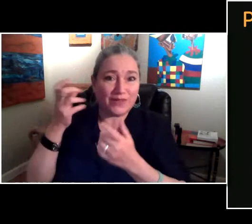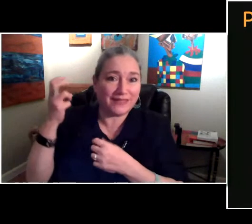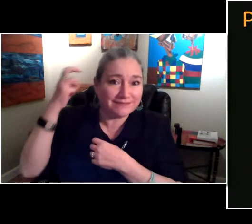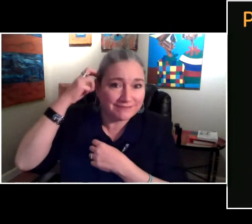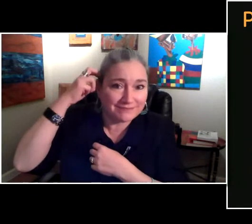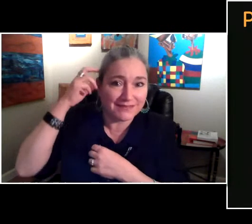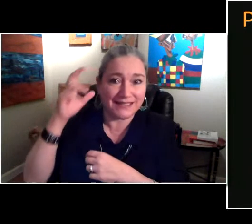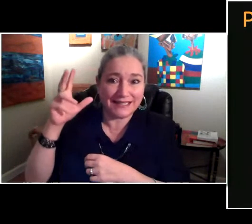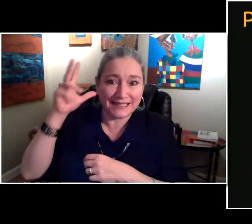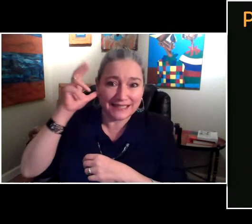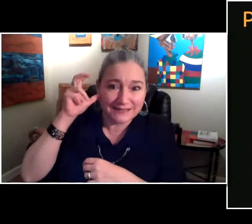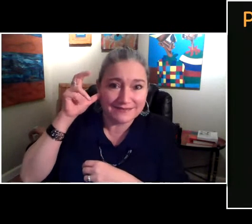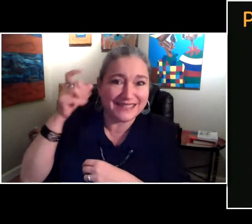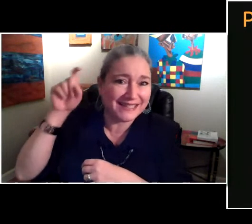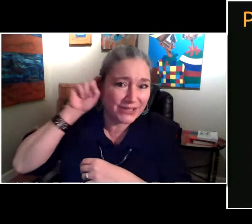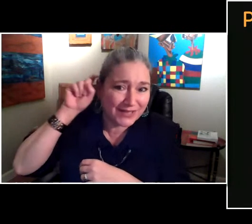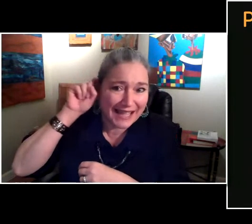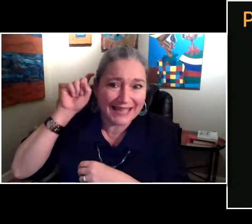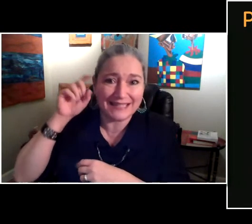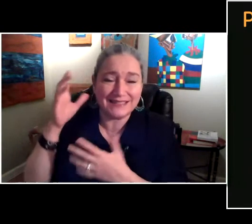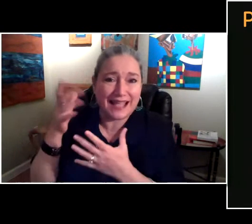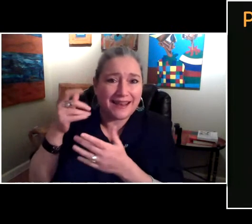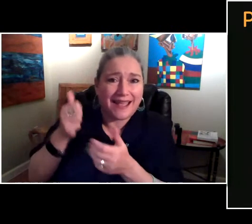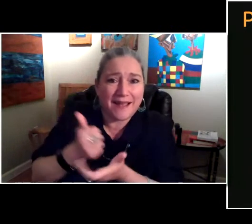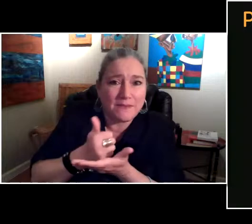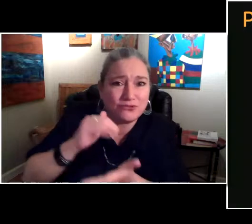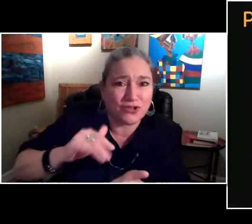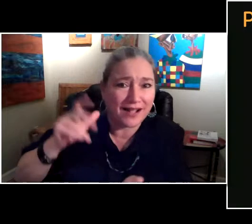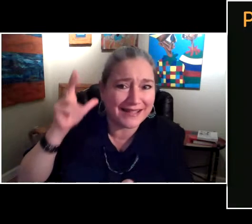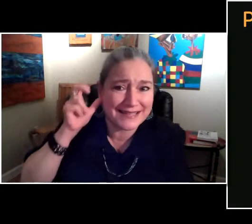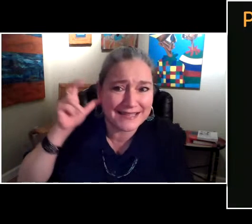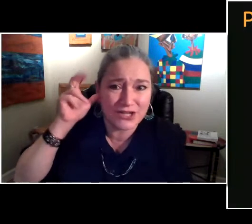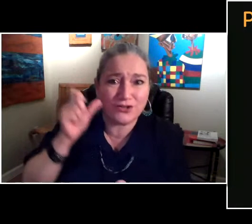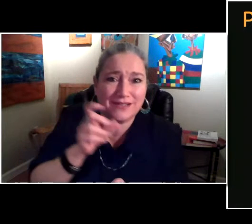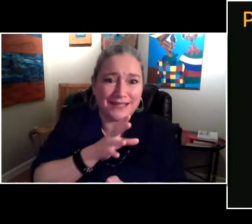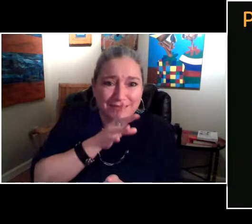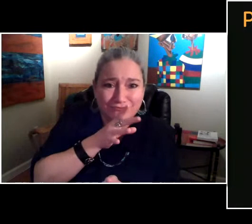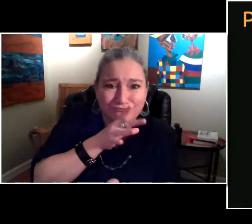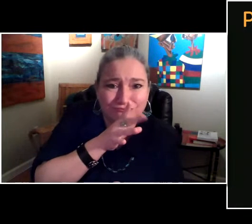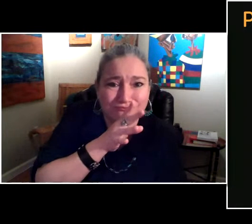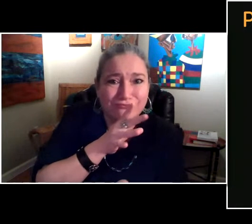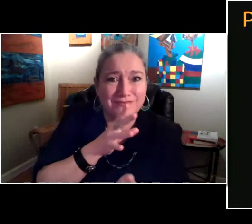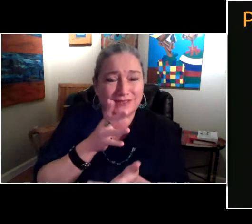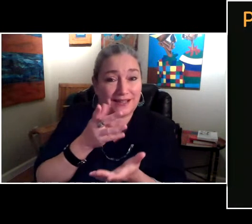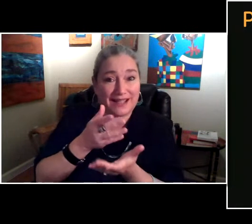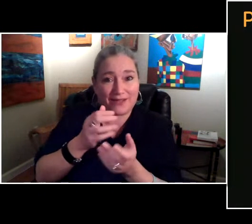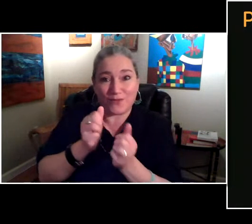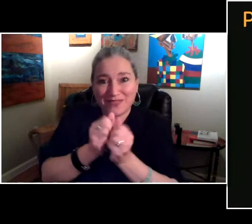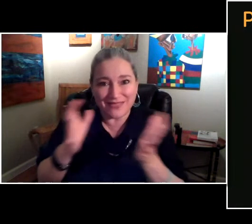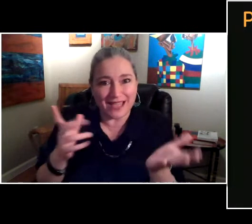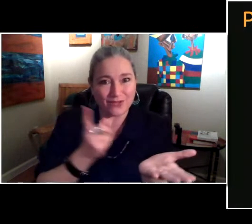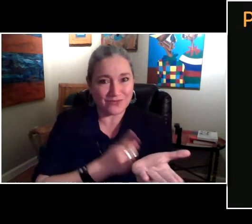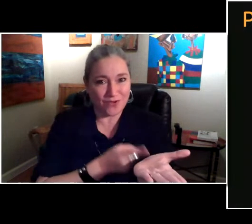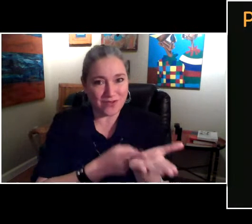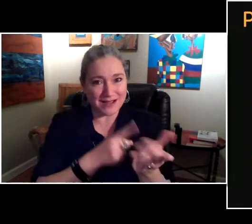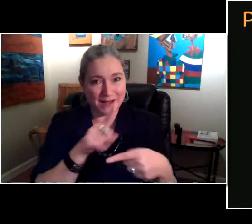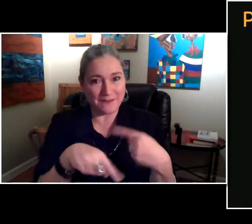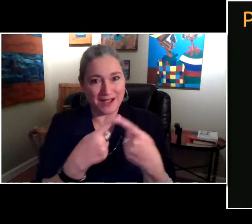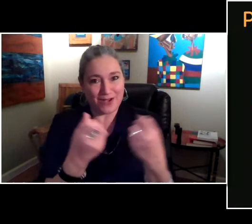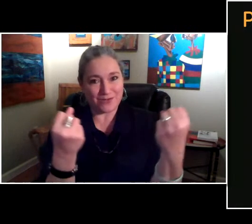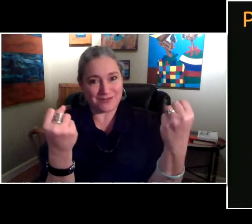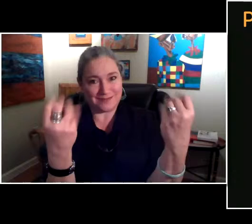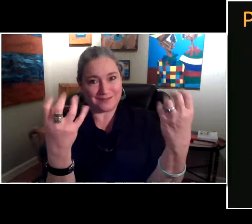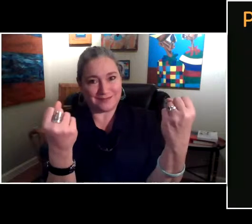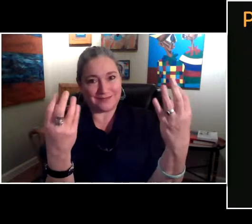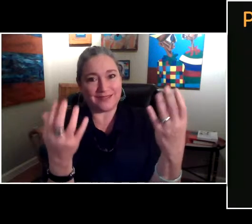fixing newborns, focusing on hearing only and offering cochlear implants and doing whatever they can to